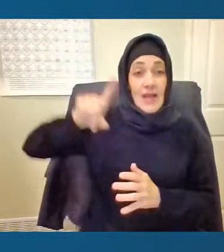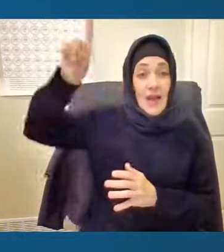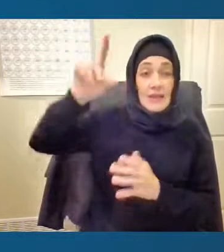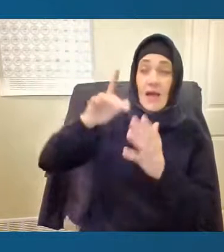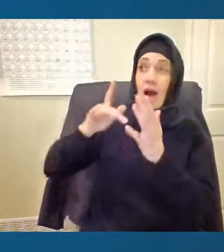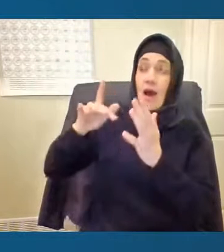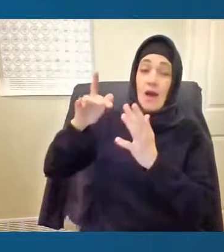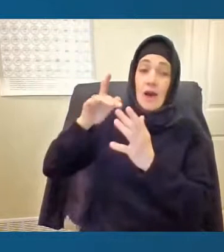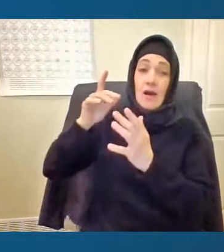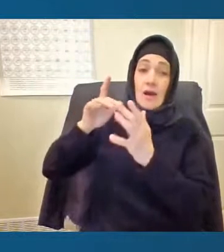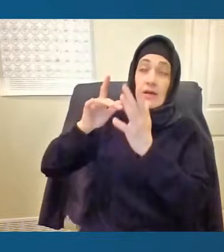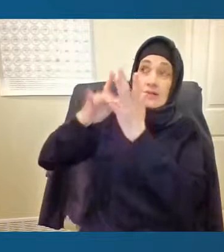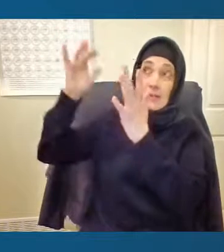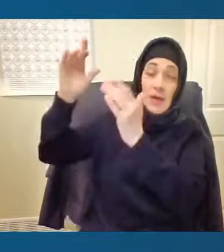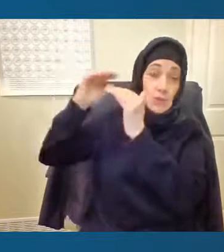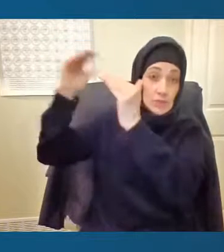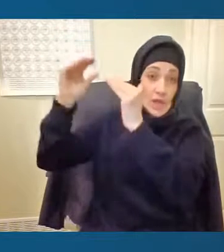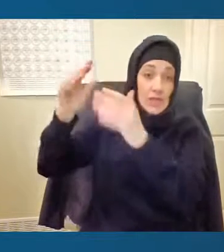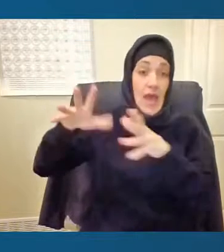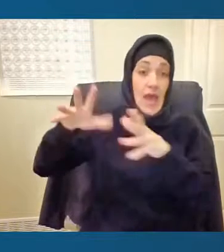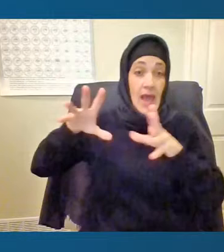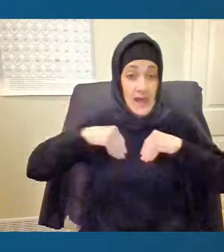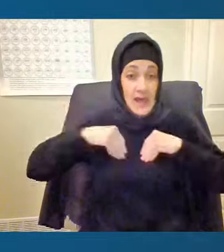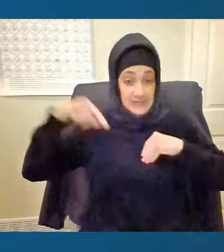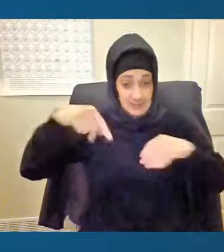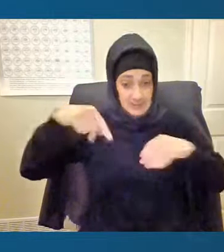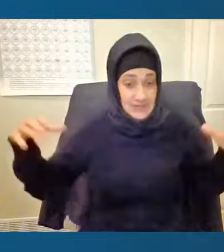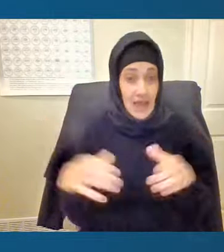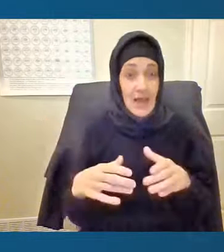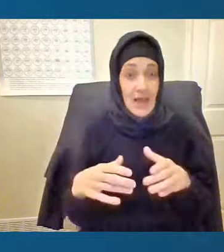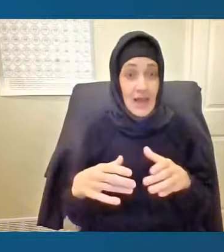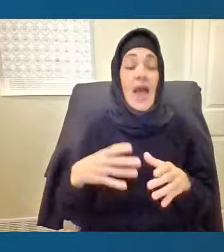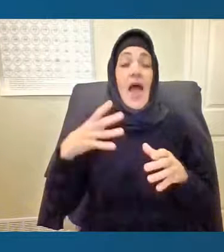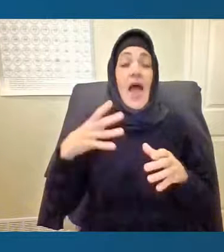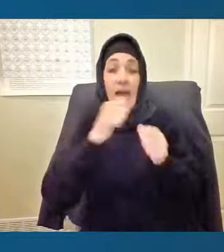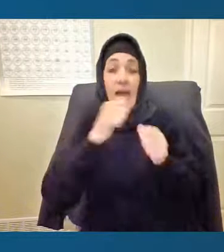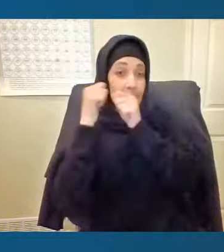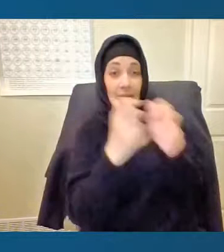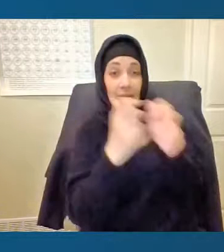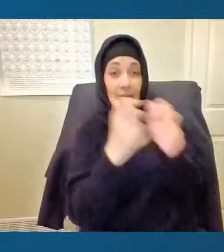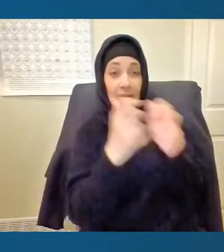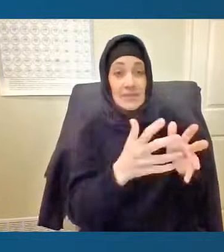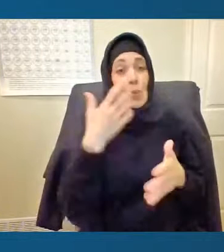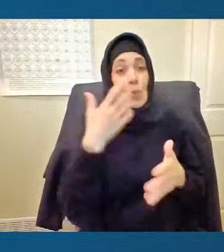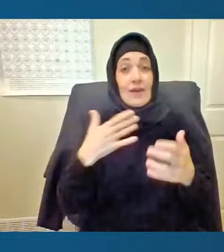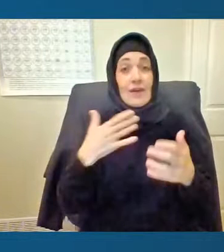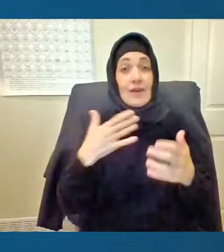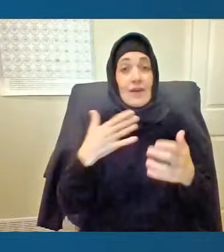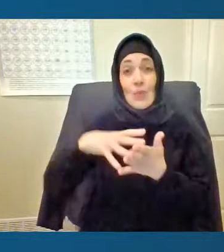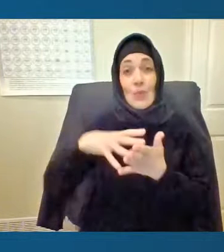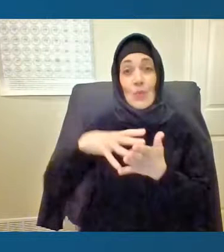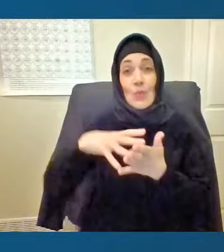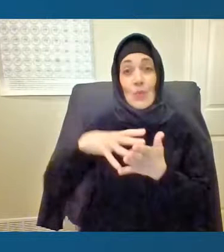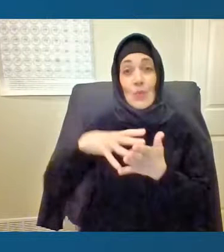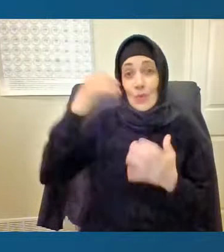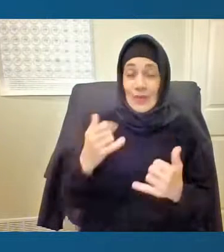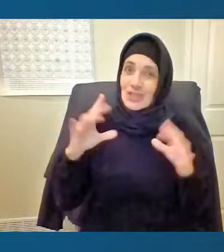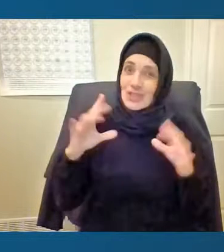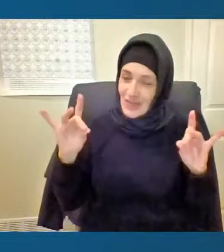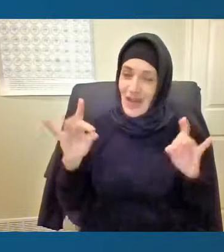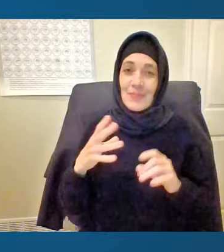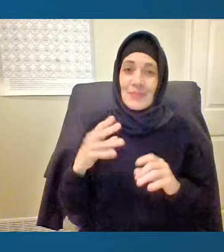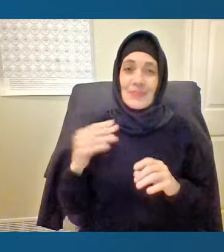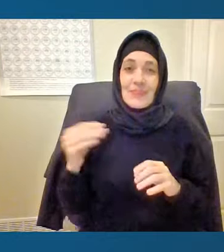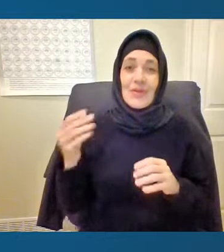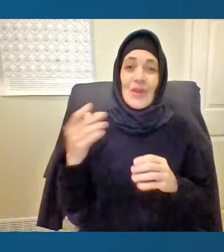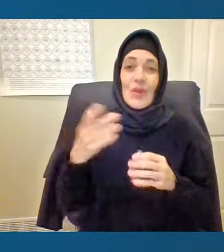put barakah or blessing in whatever we learn today, inshallah. And we ask Allah subhanahu wa ta'ala to make the